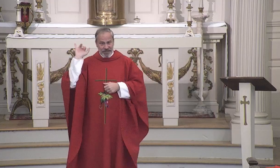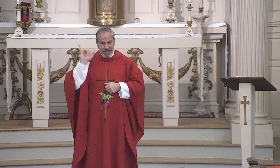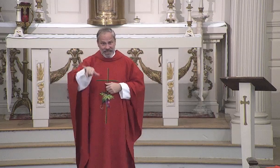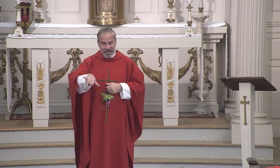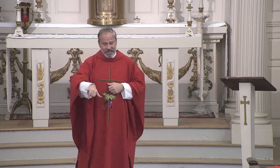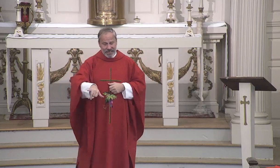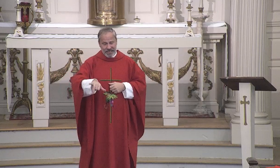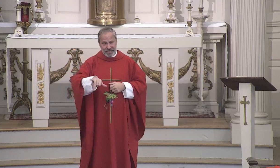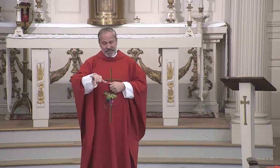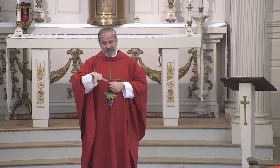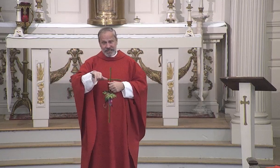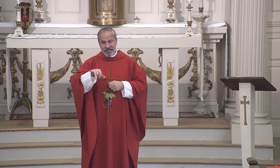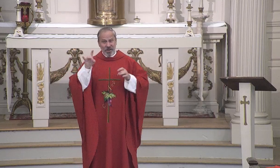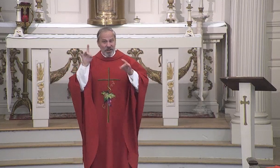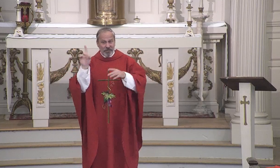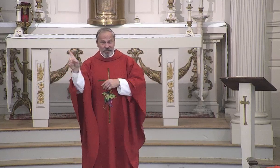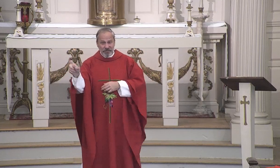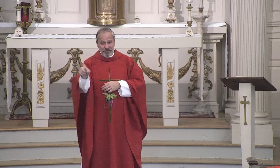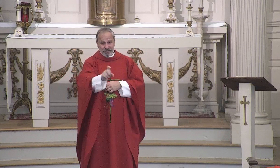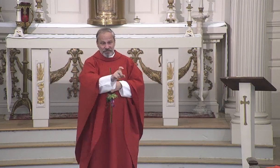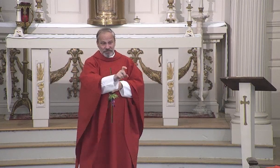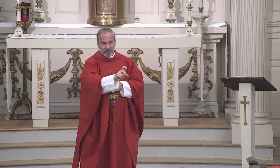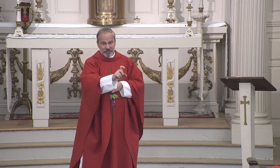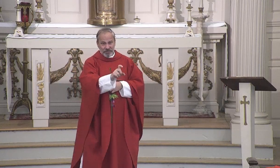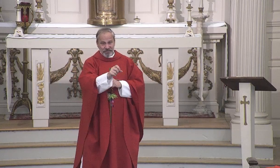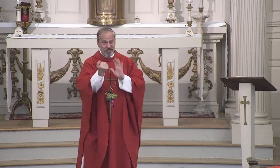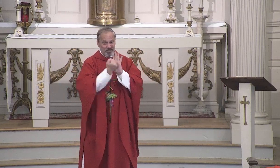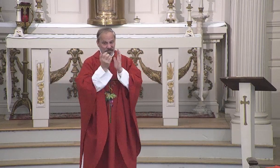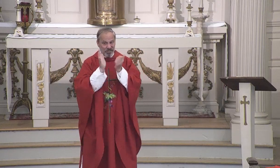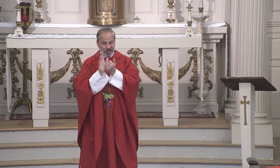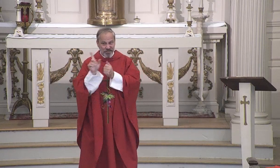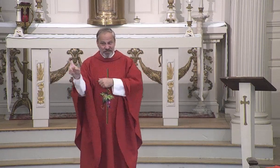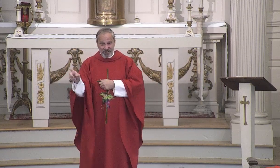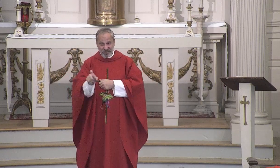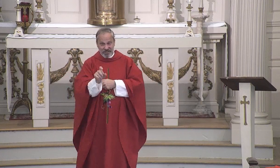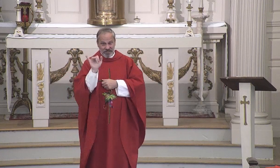We see Jesus' sacrifice,